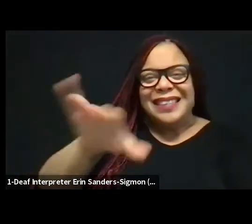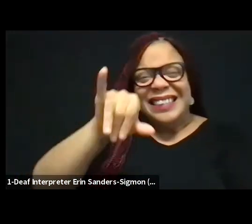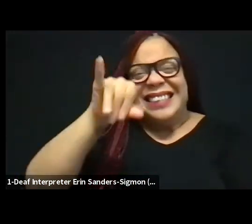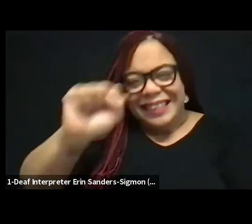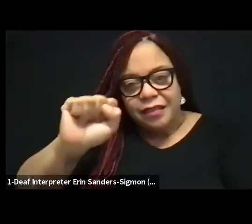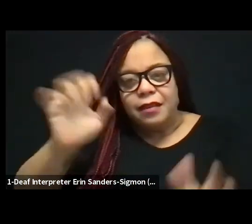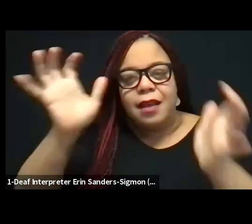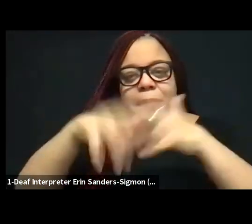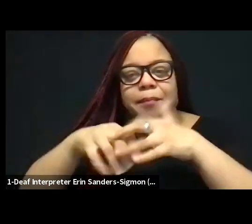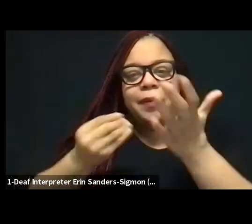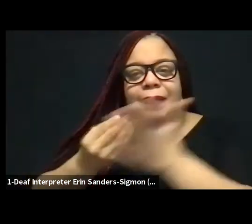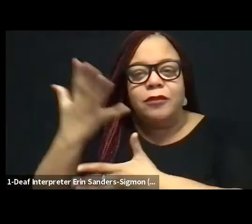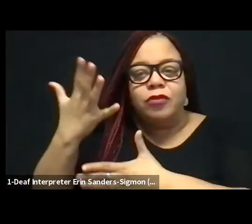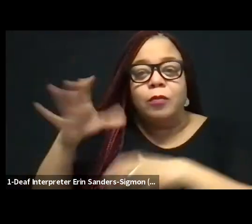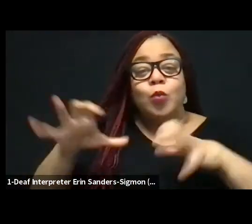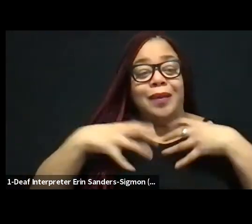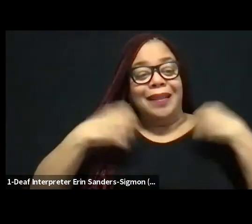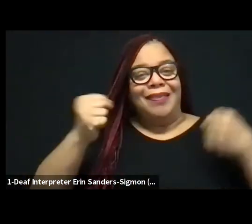of just trying to live.